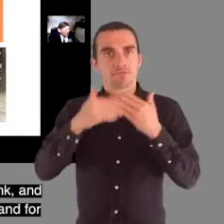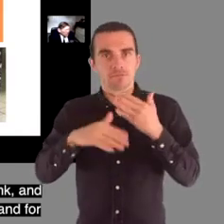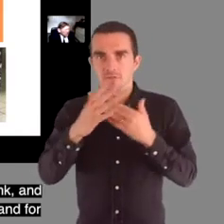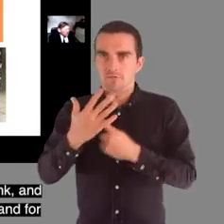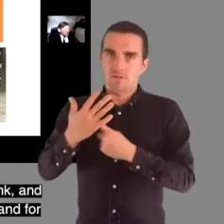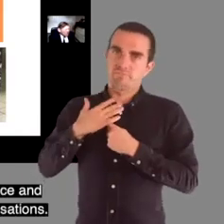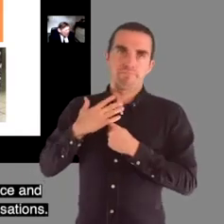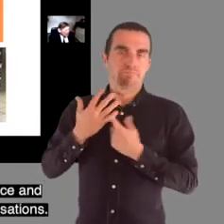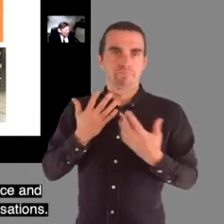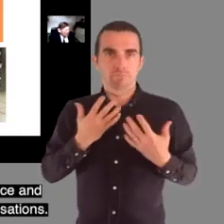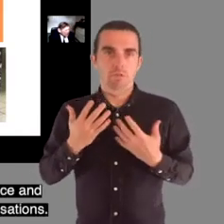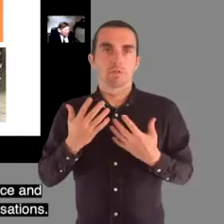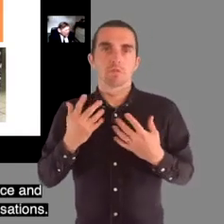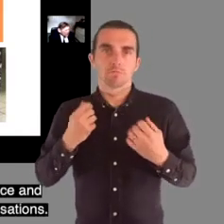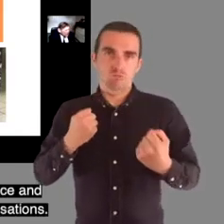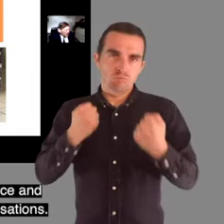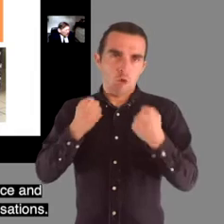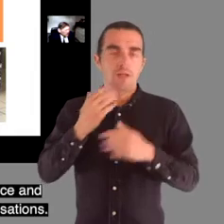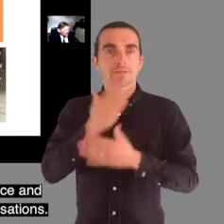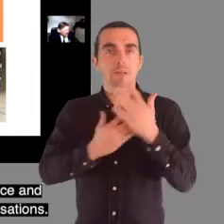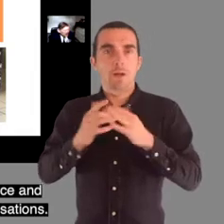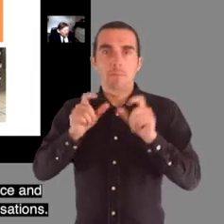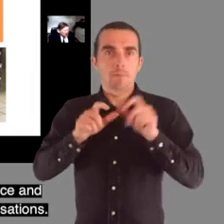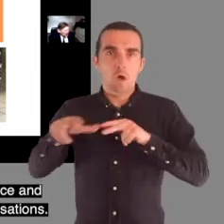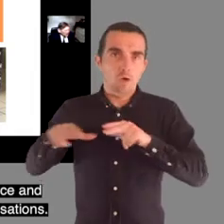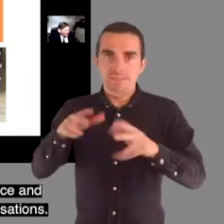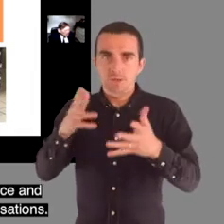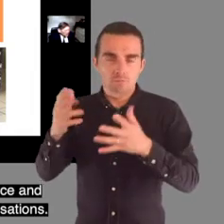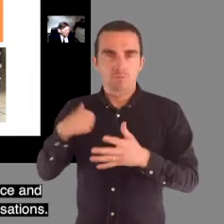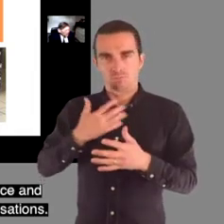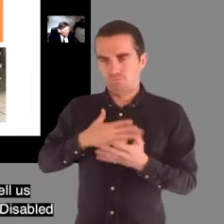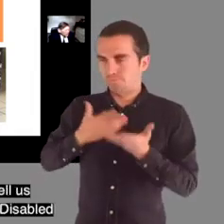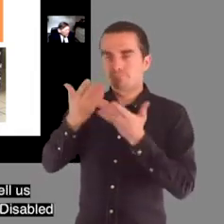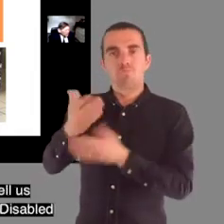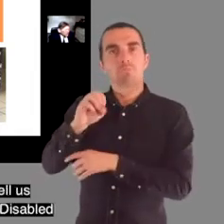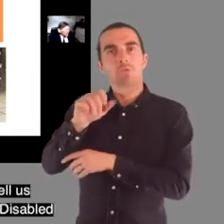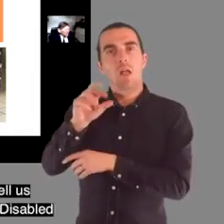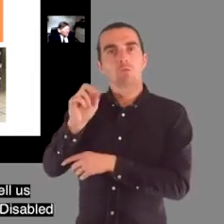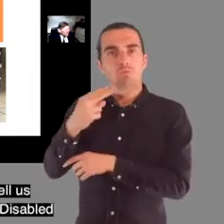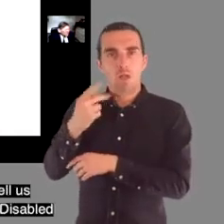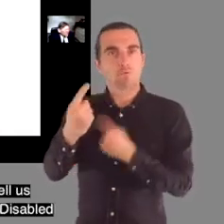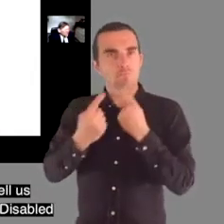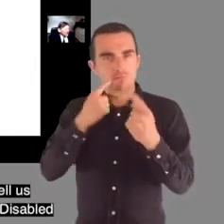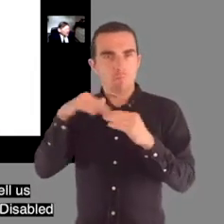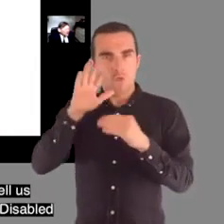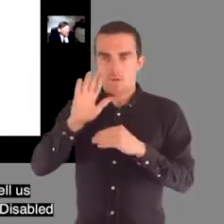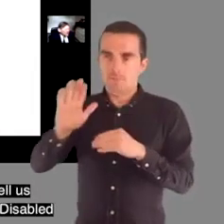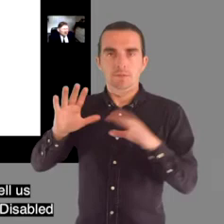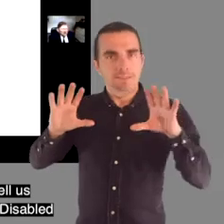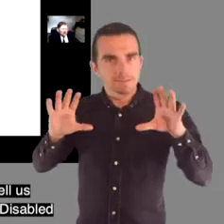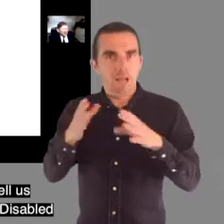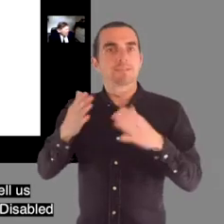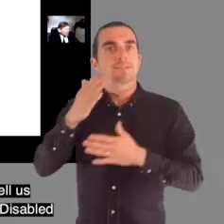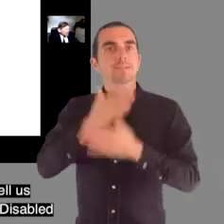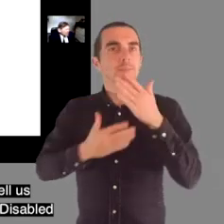democracy and for our livelihoods is eternal vigilance and strong disabled people's organizations. Now over